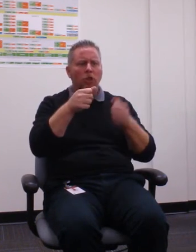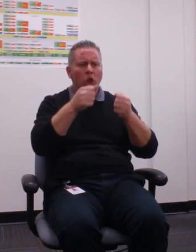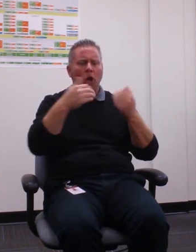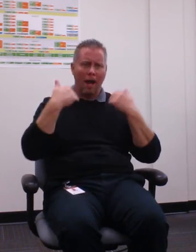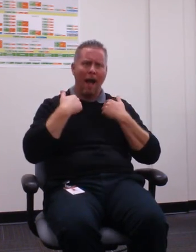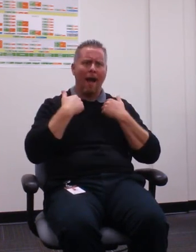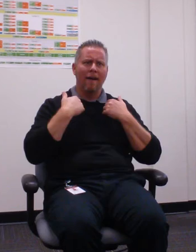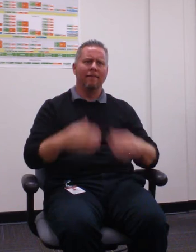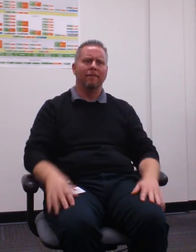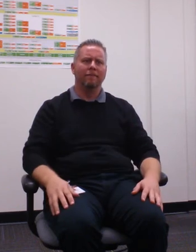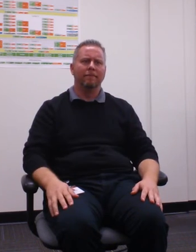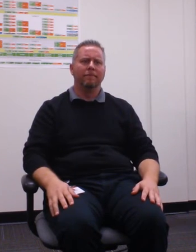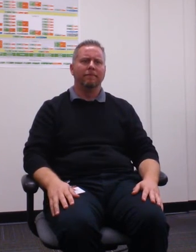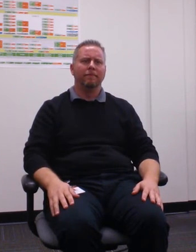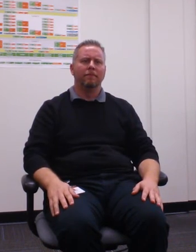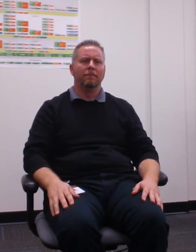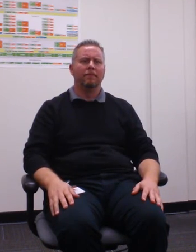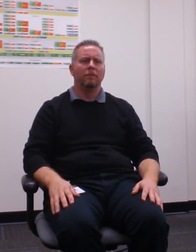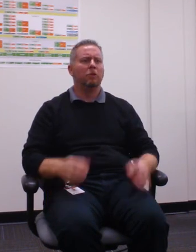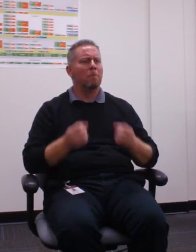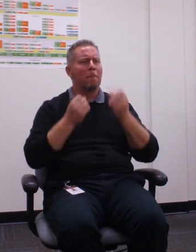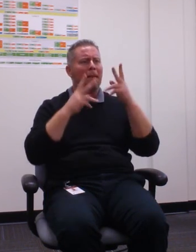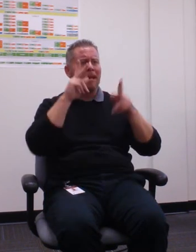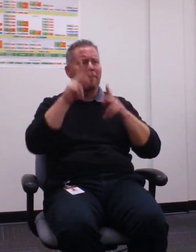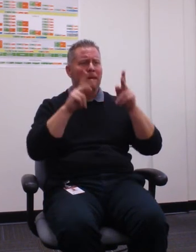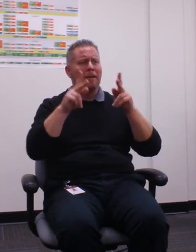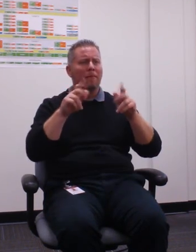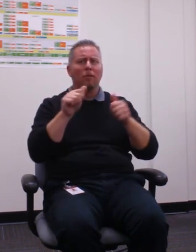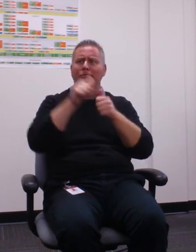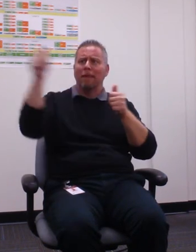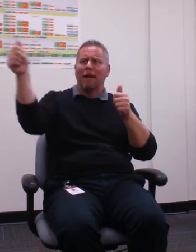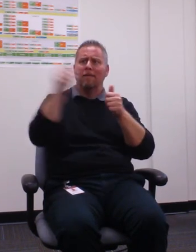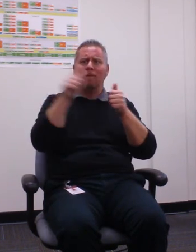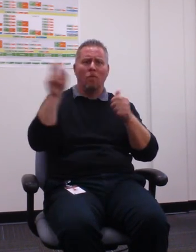We have people that go back up north, right?